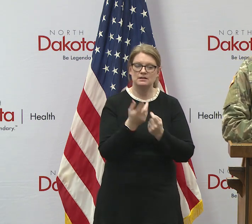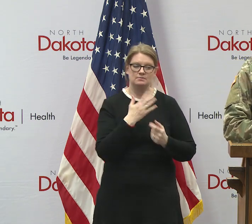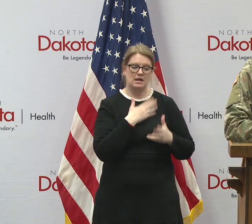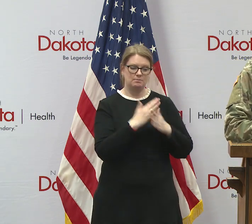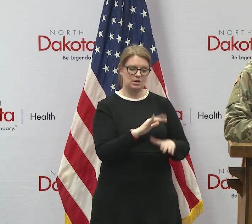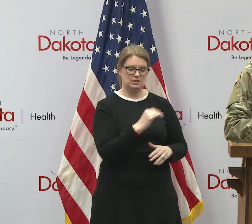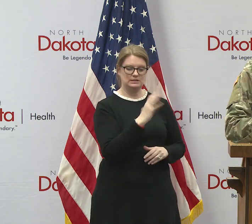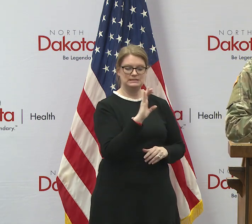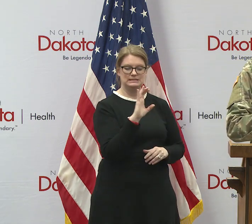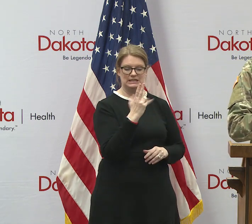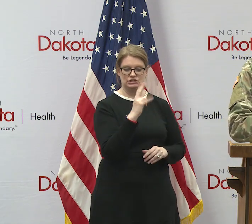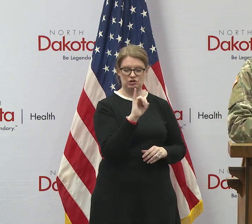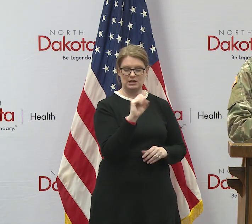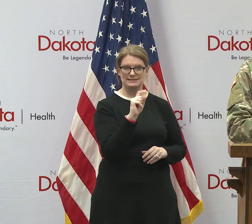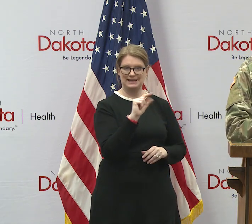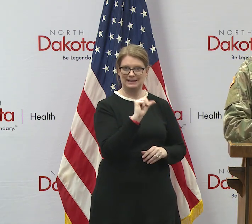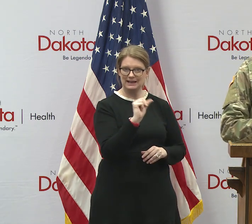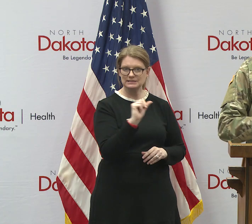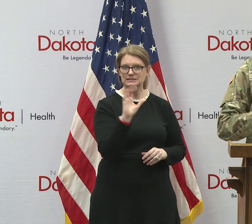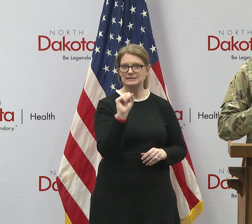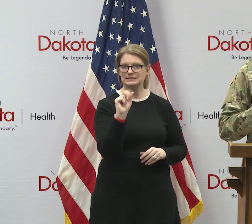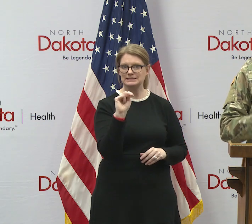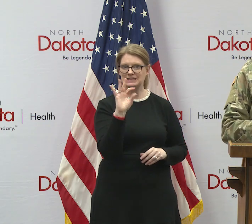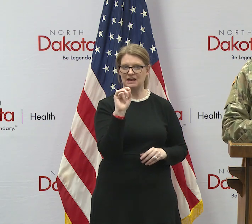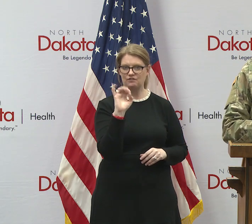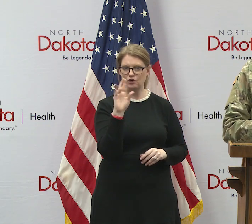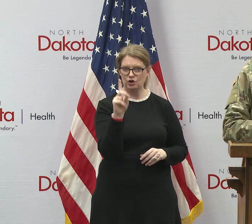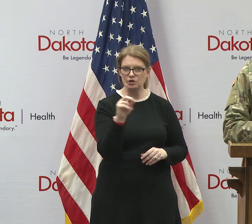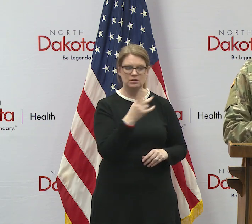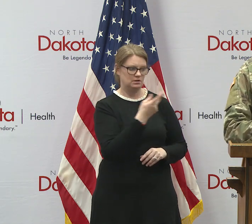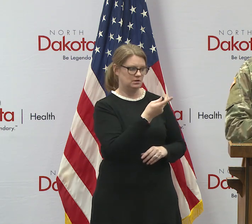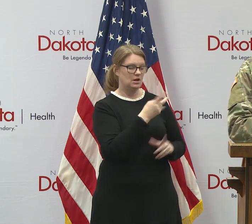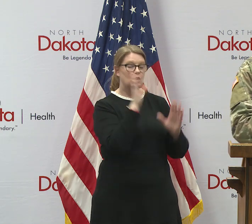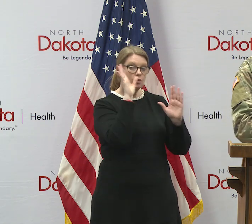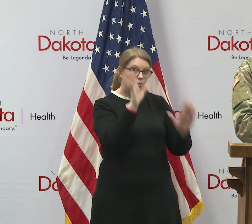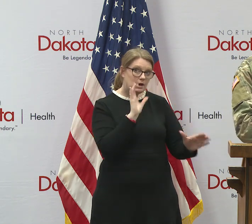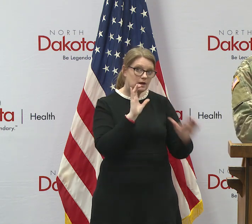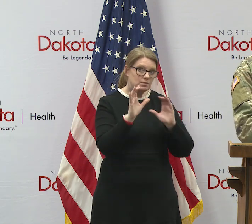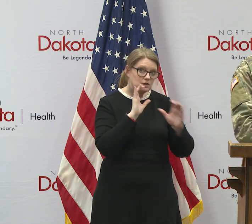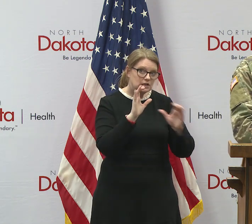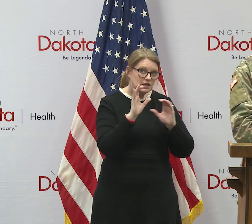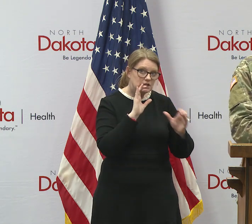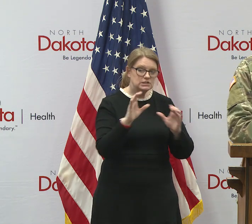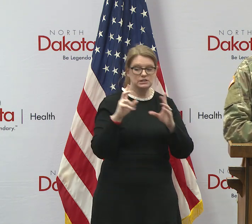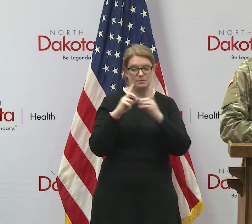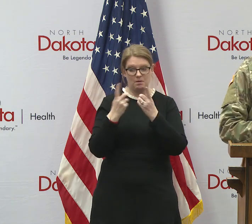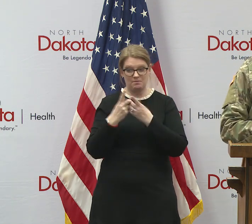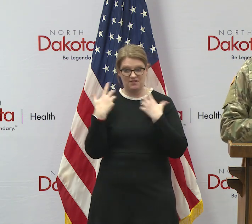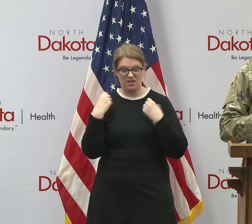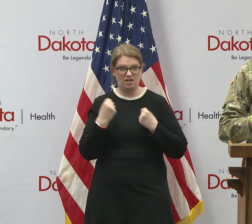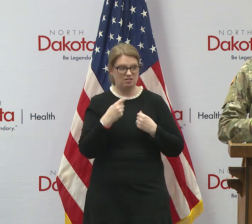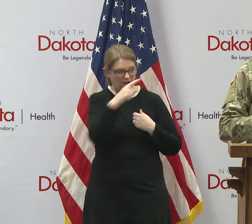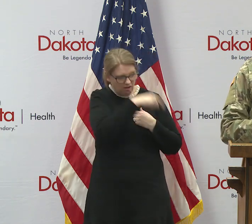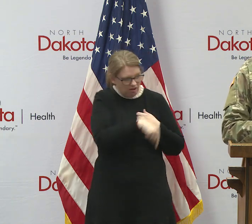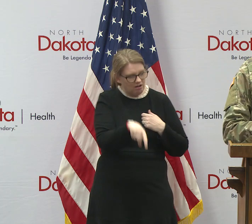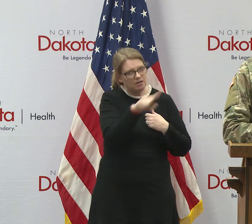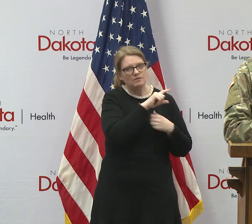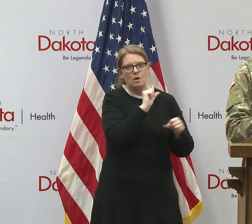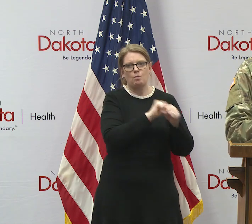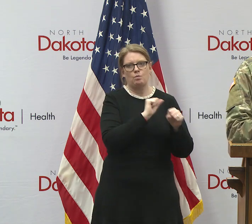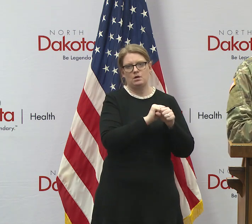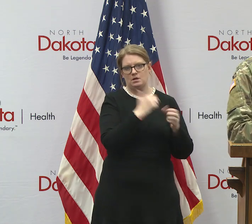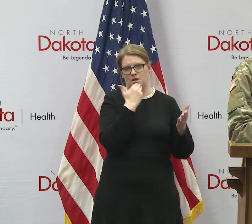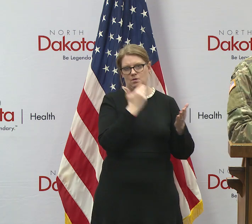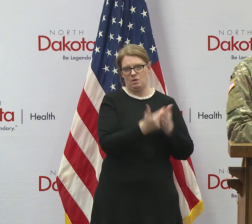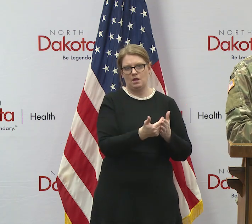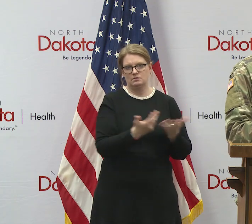CHI, St. Alexius, we've had great communication between our hospitals and our Department of Health. Right now, I would